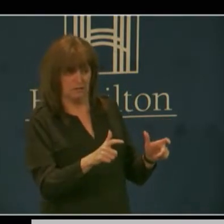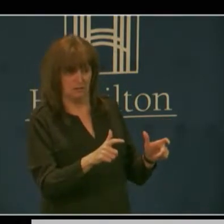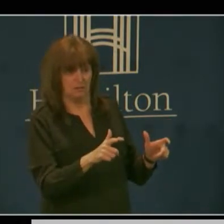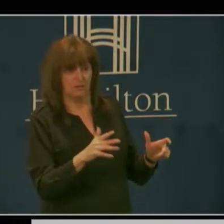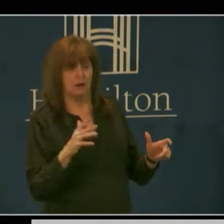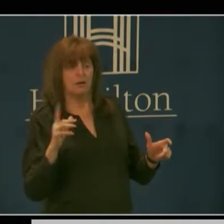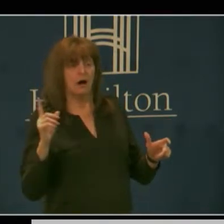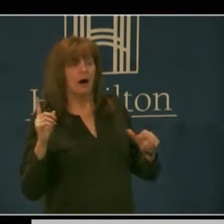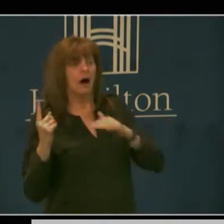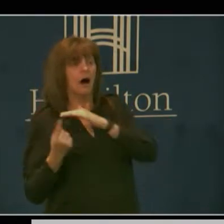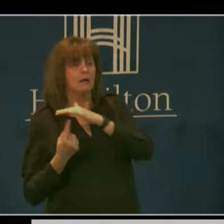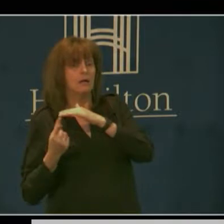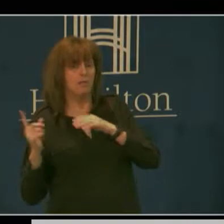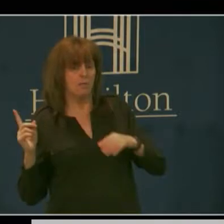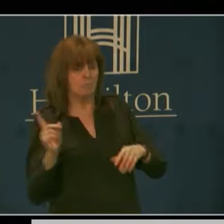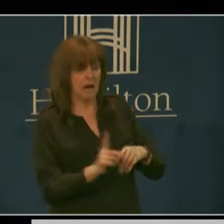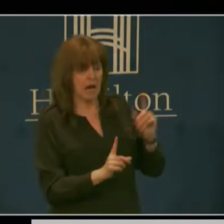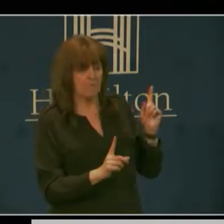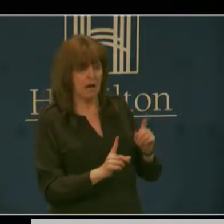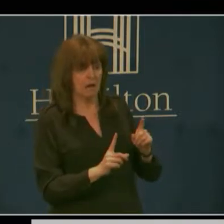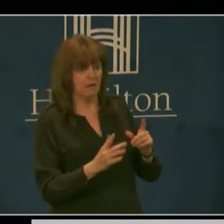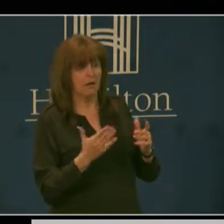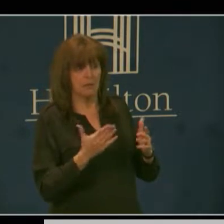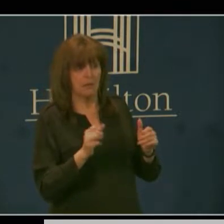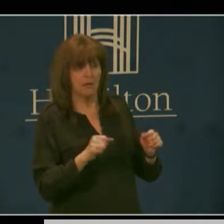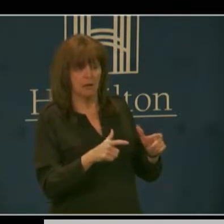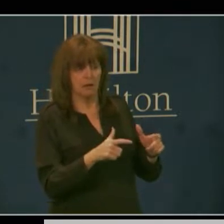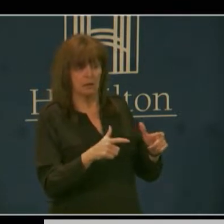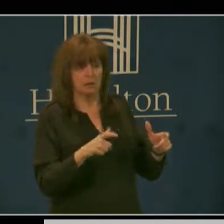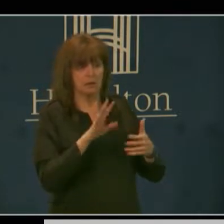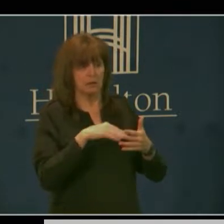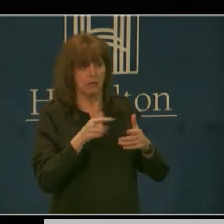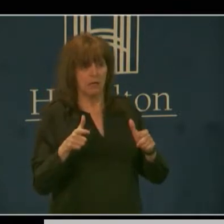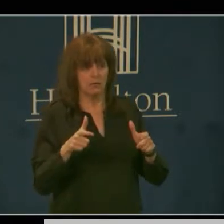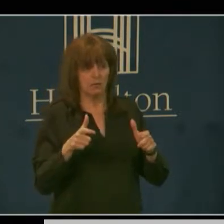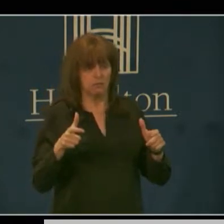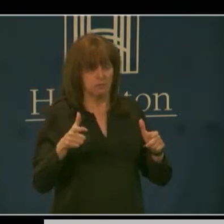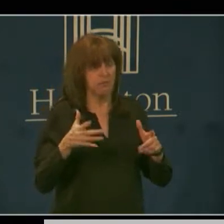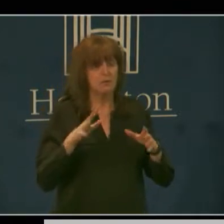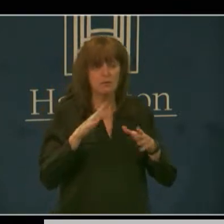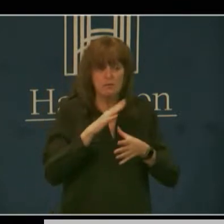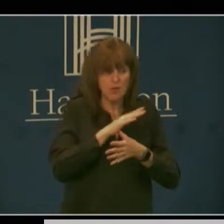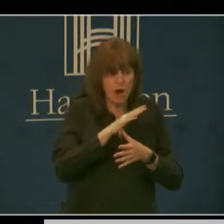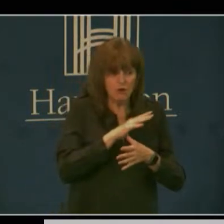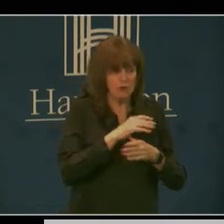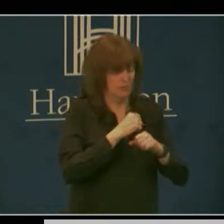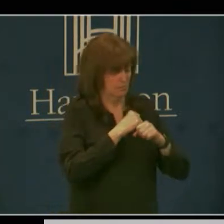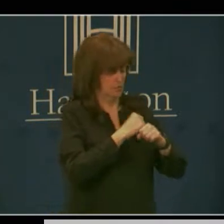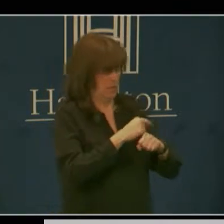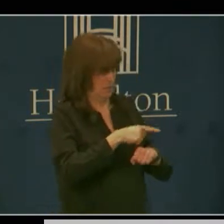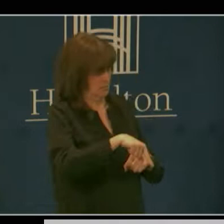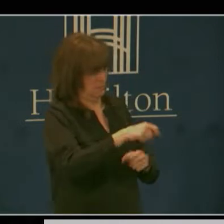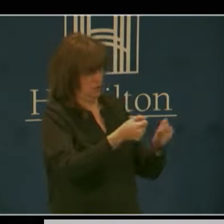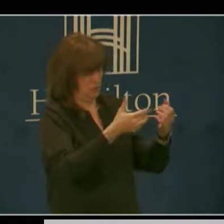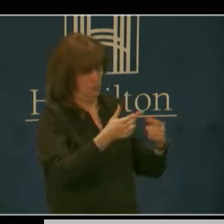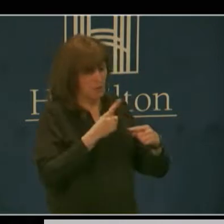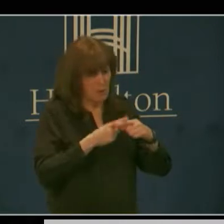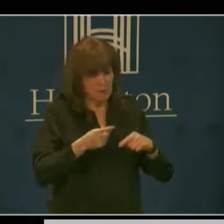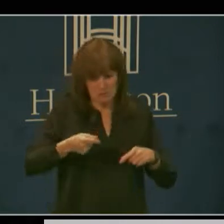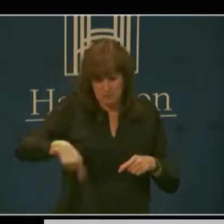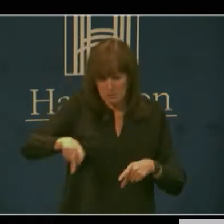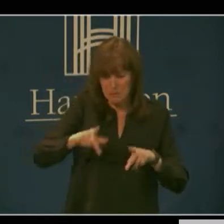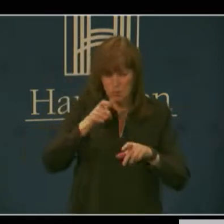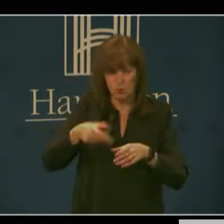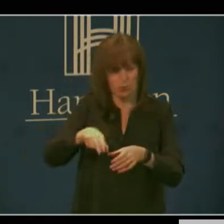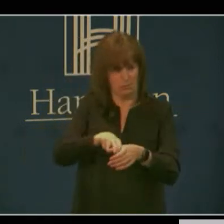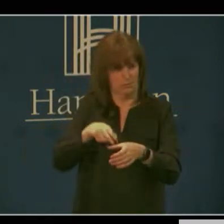about protecting our drivers and our passengers are part of the reason why we'll be able to deliver transit in as best a way as we